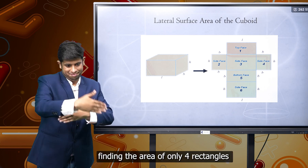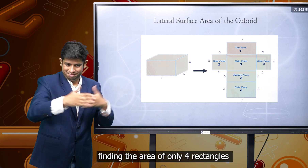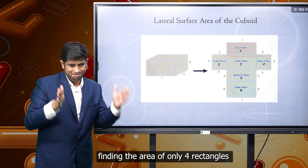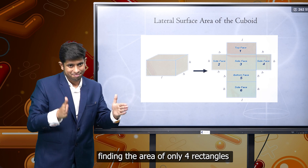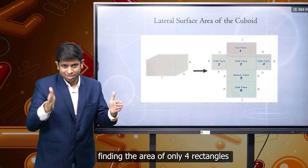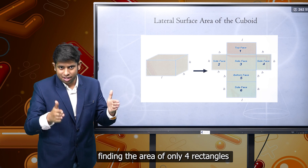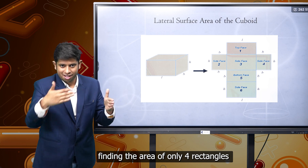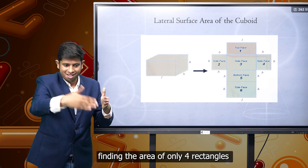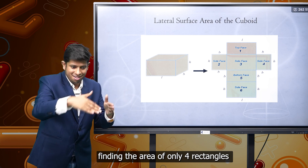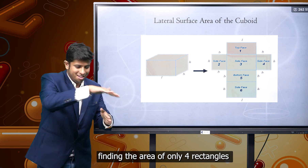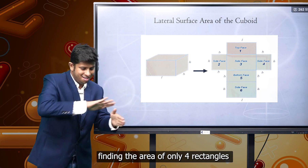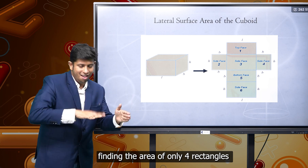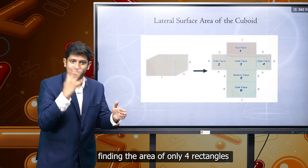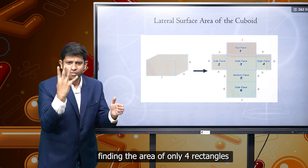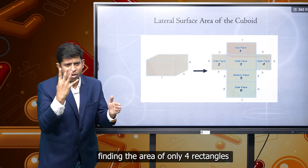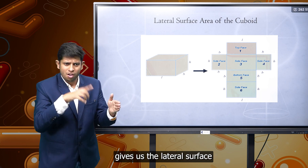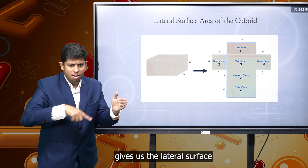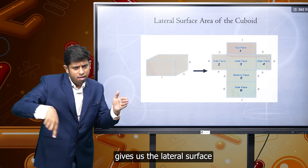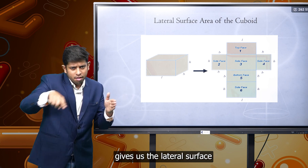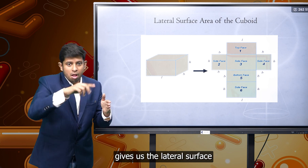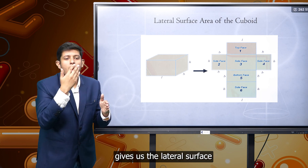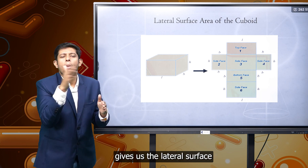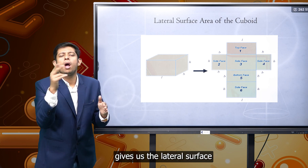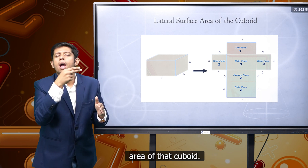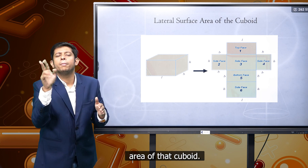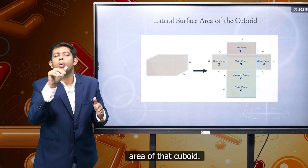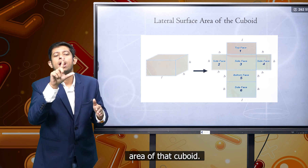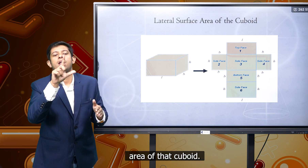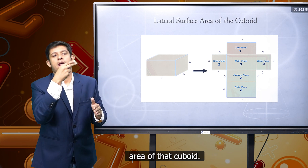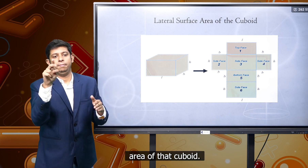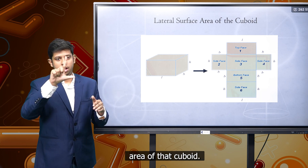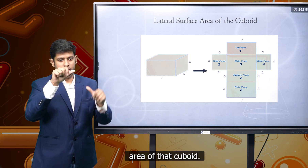Finding the area of only 4 rectangles gives us the lateral surface area of the cuboid.